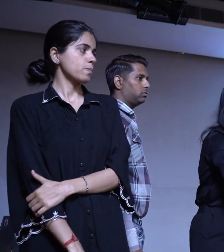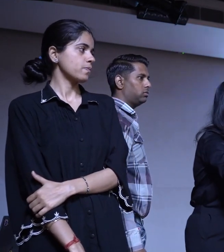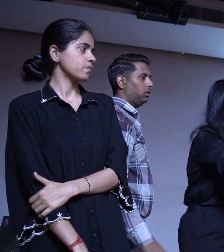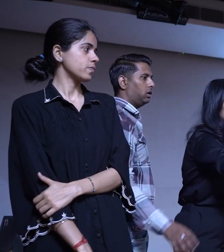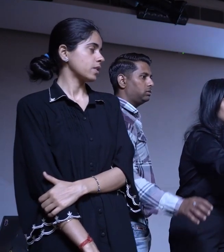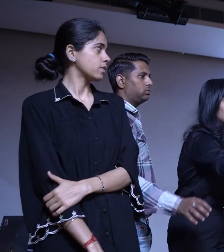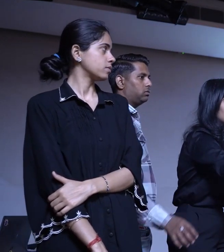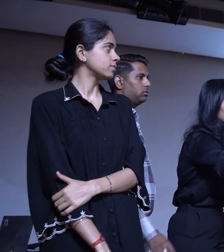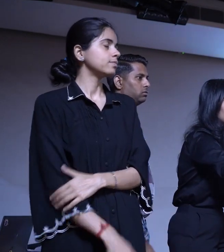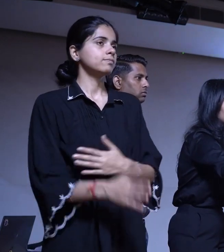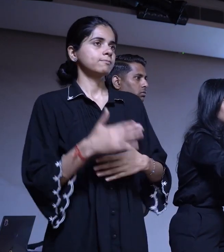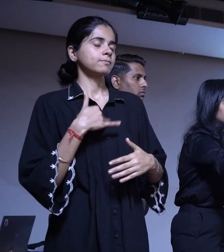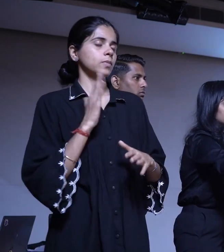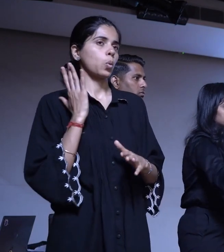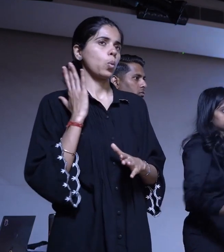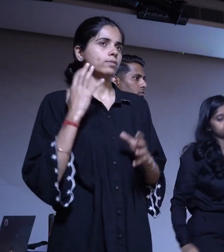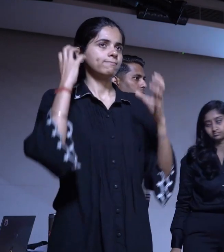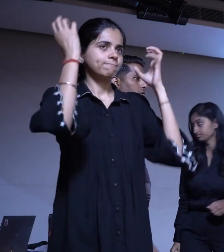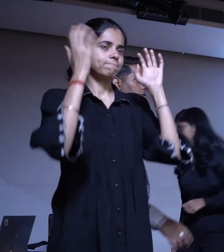present I